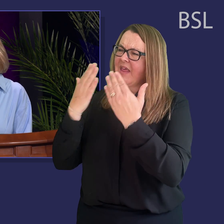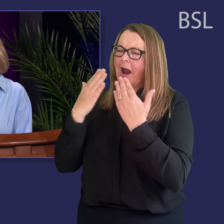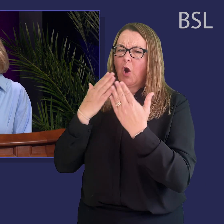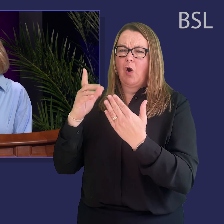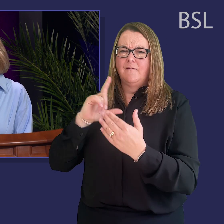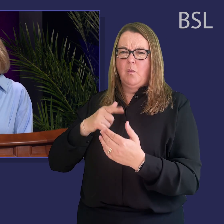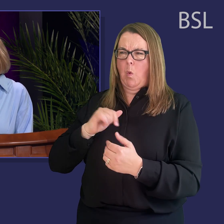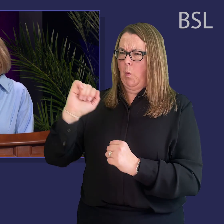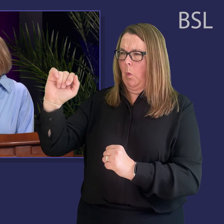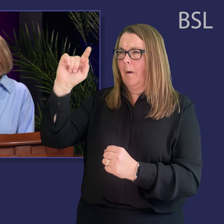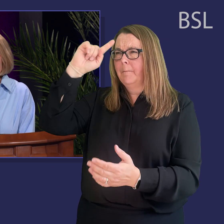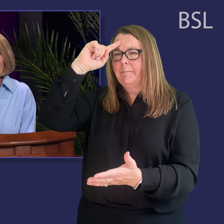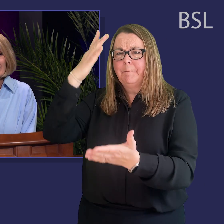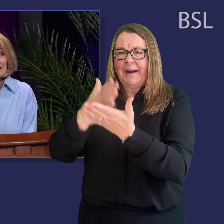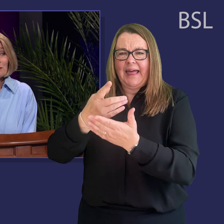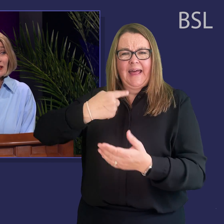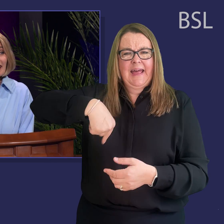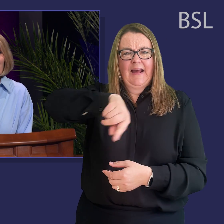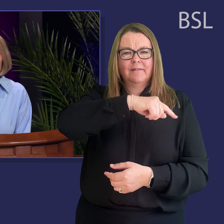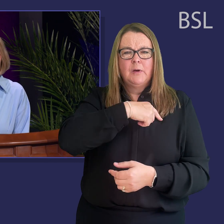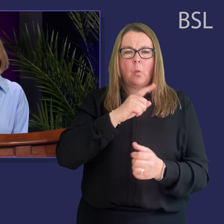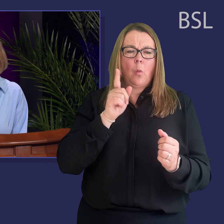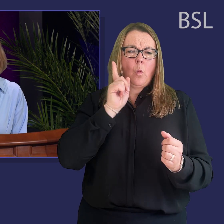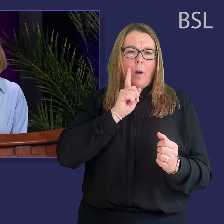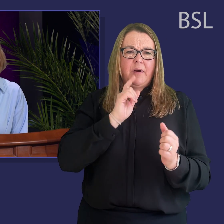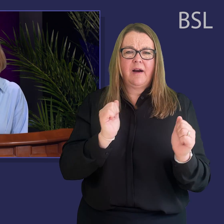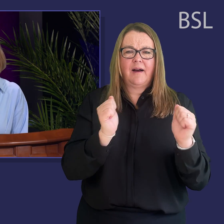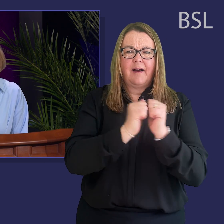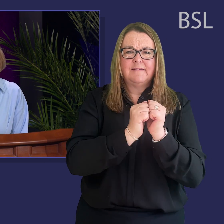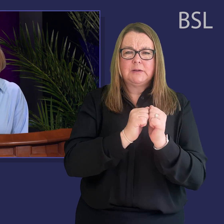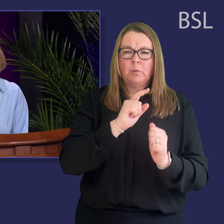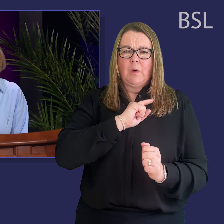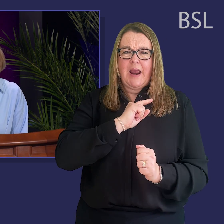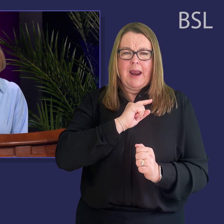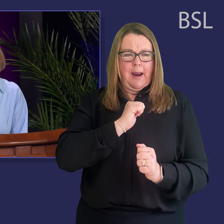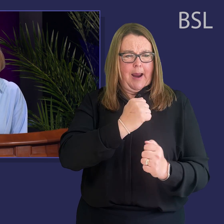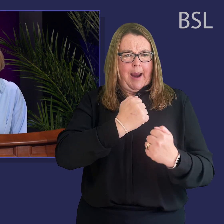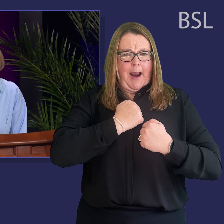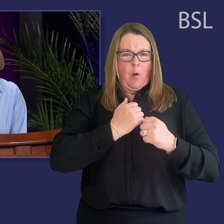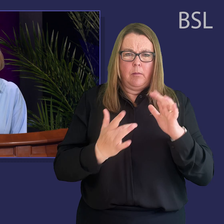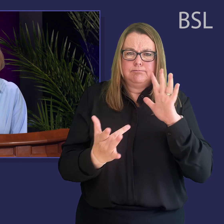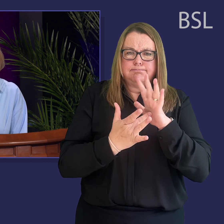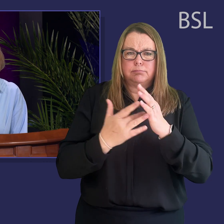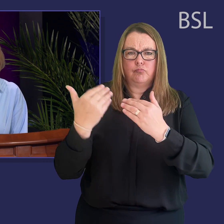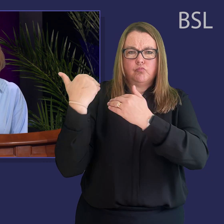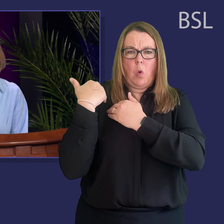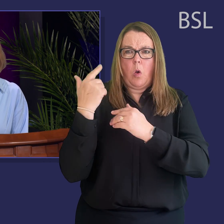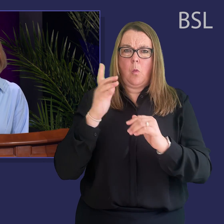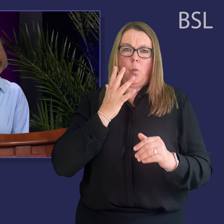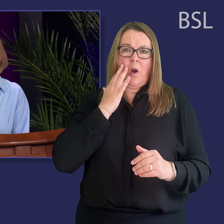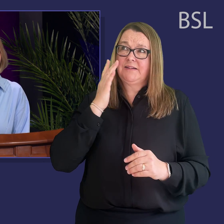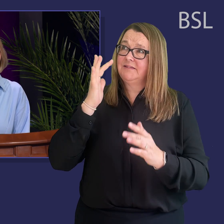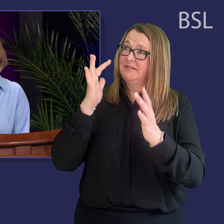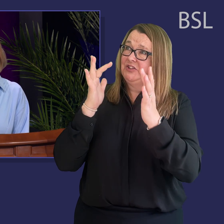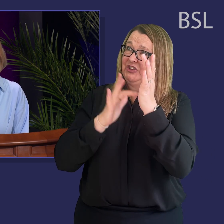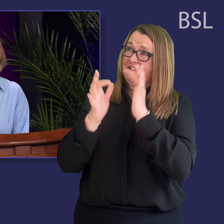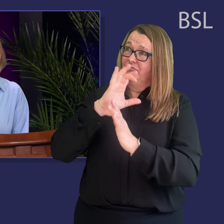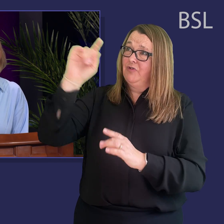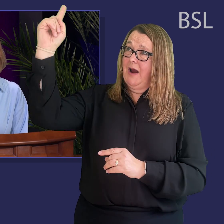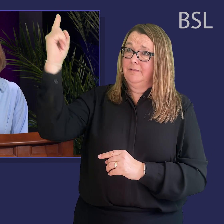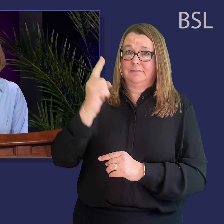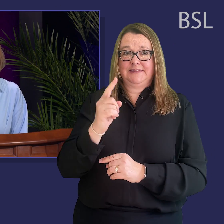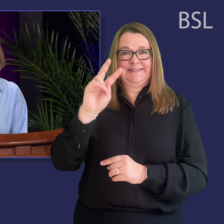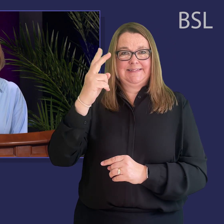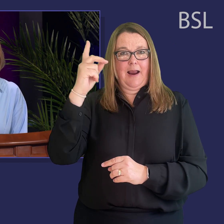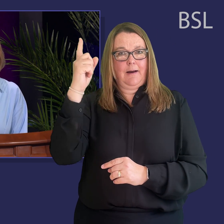in us as covenant women to play a vital role in preparing the world for the second coming of the Savior. You've invited